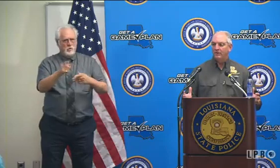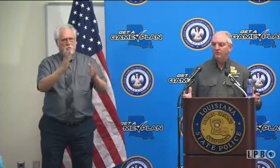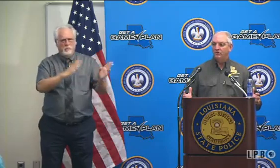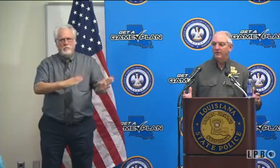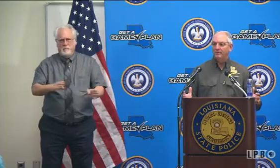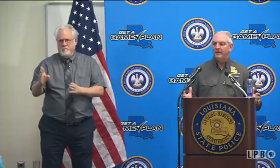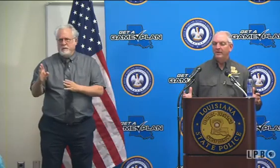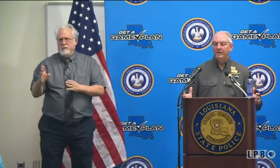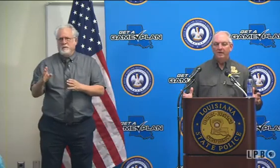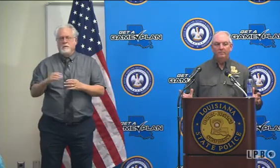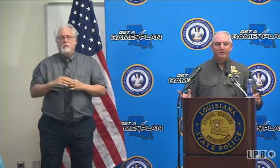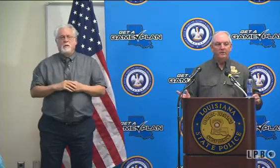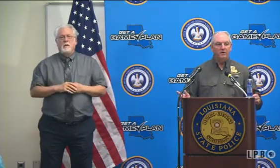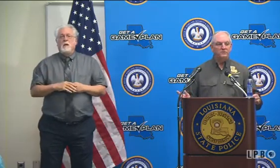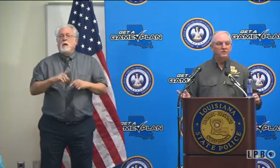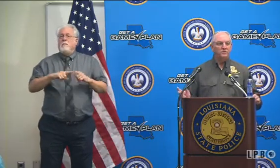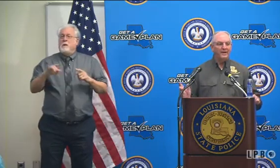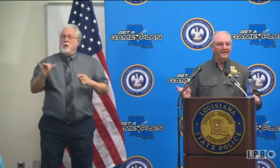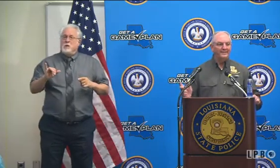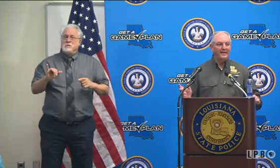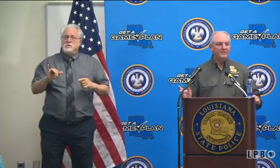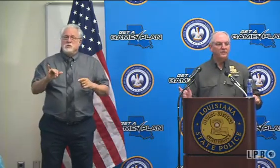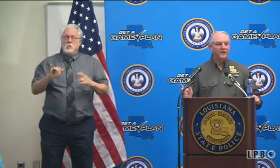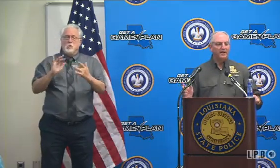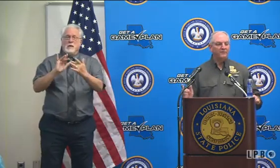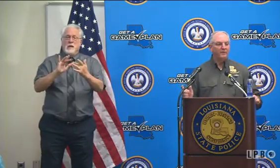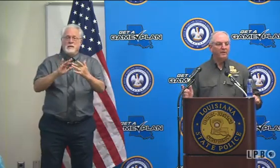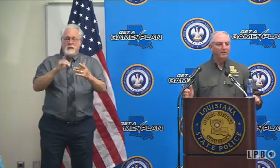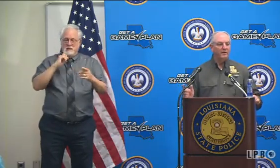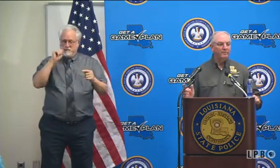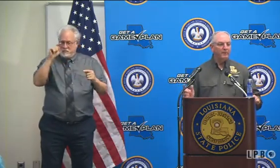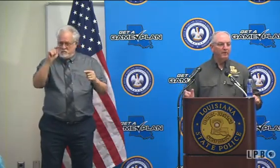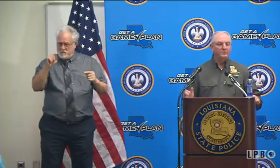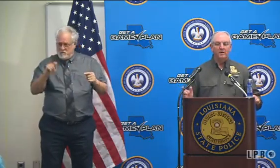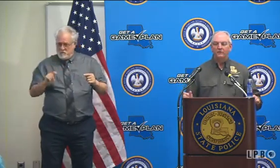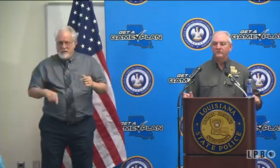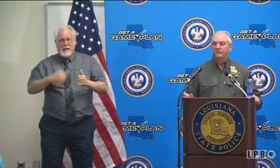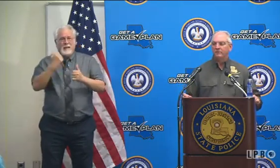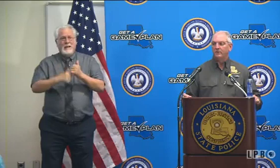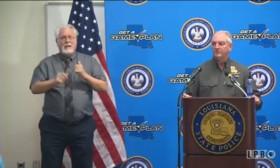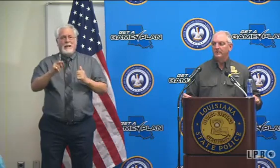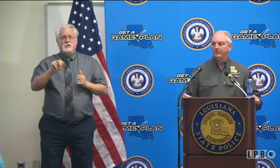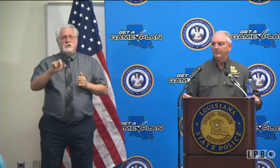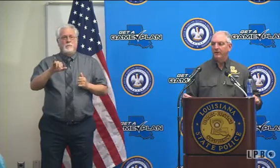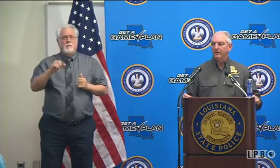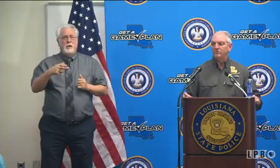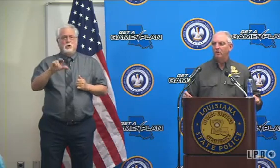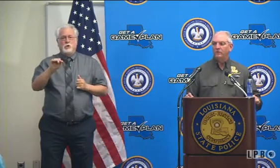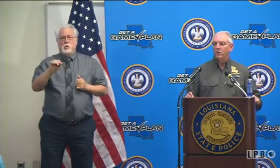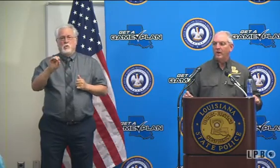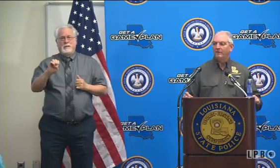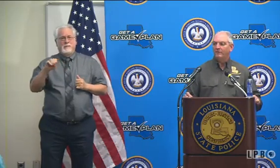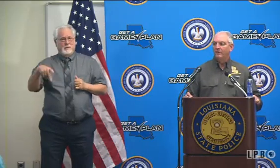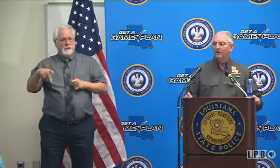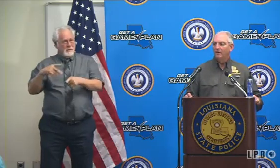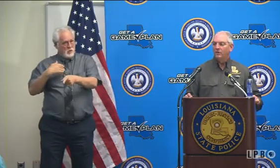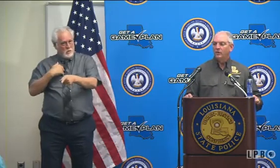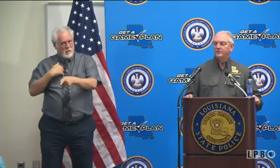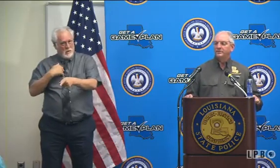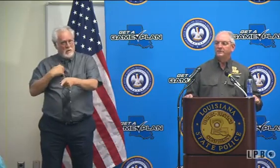as you can be. But there are also contacts for every parish office of emergency preparedness. So if you